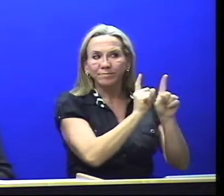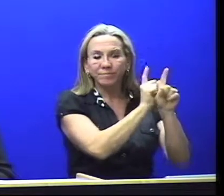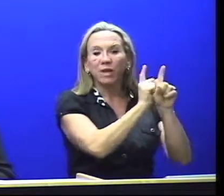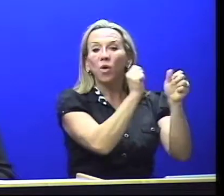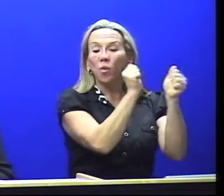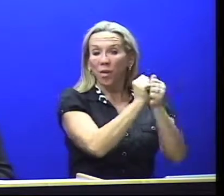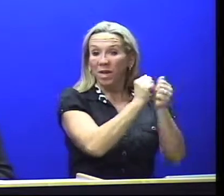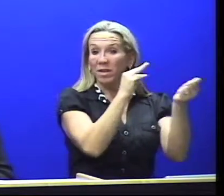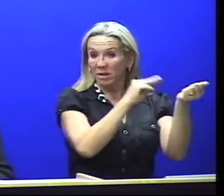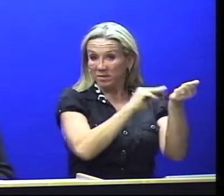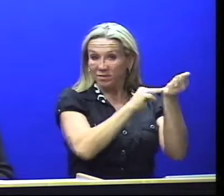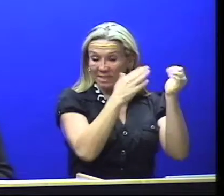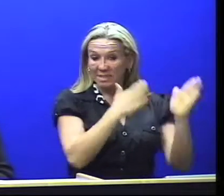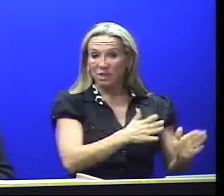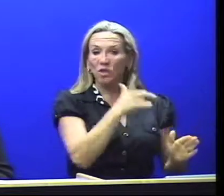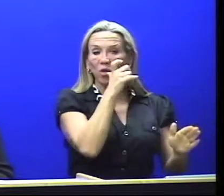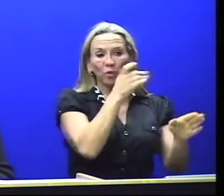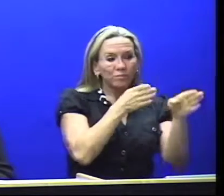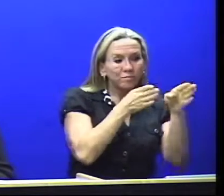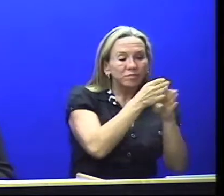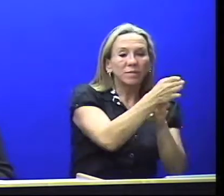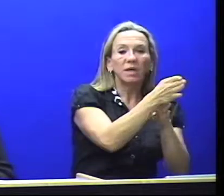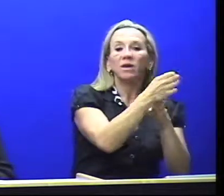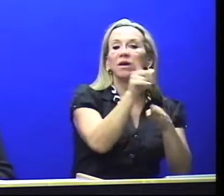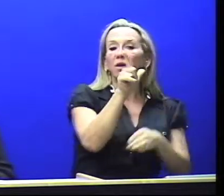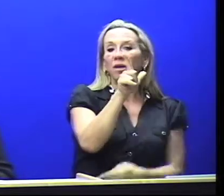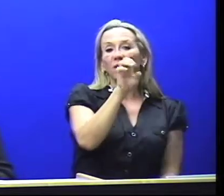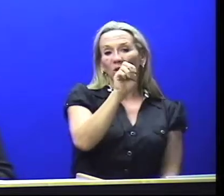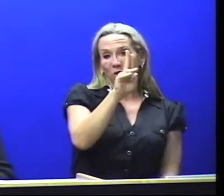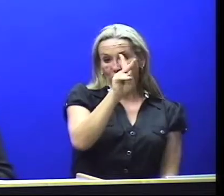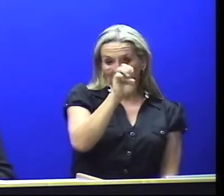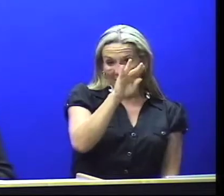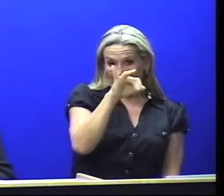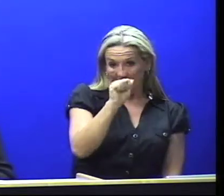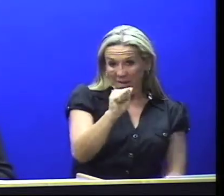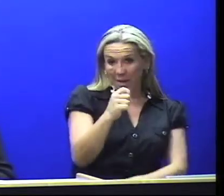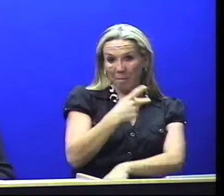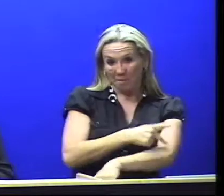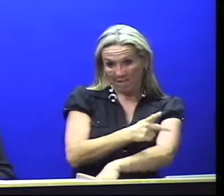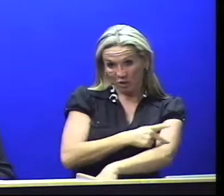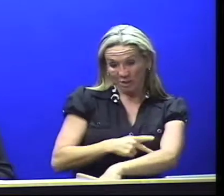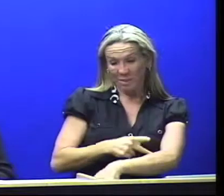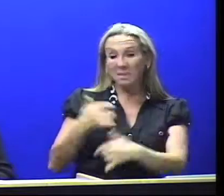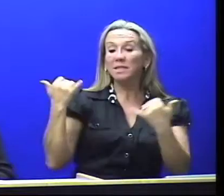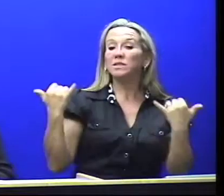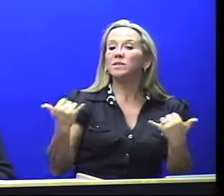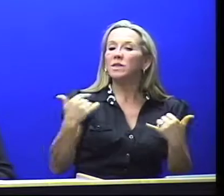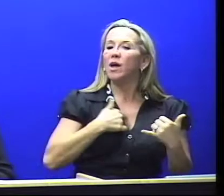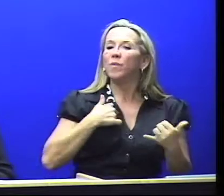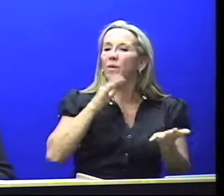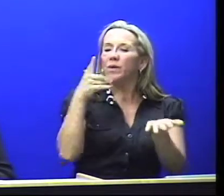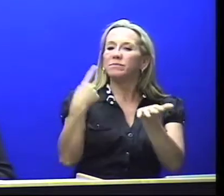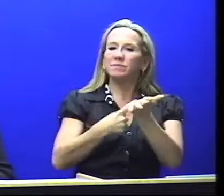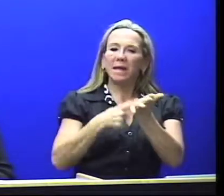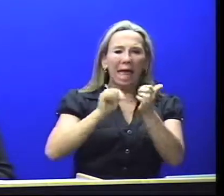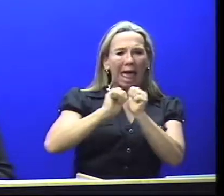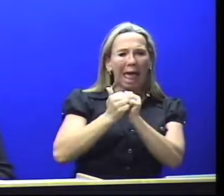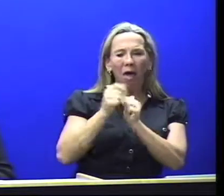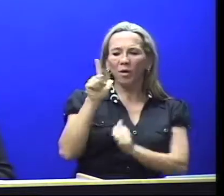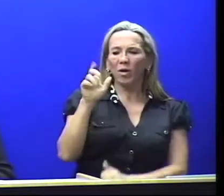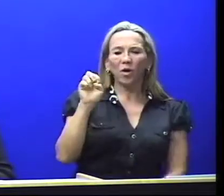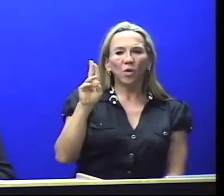in treating leukemia patients. So today we're going to talk a little bit about how leukemia